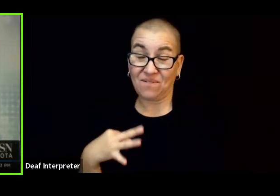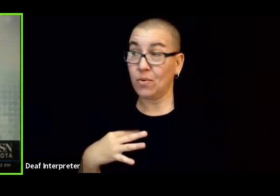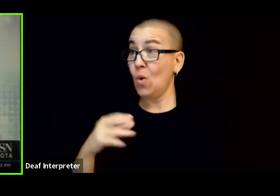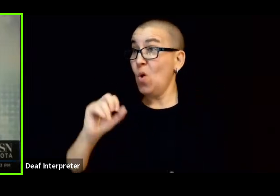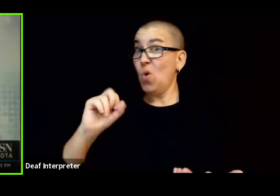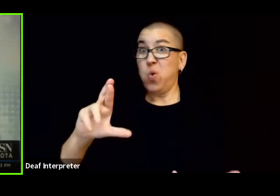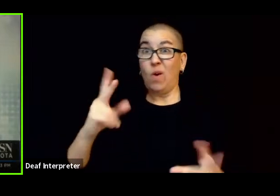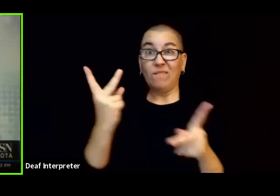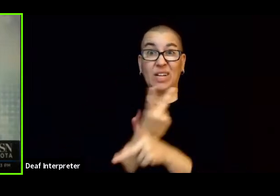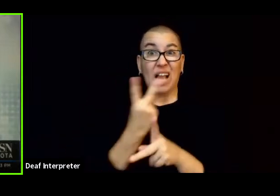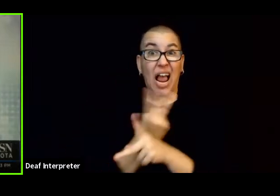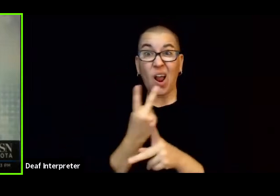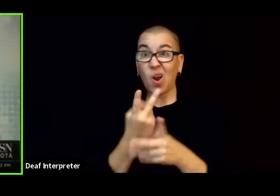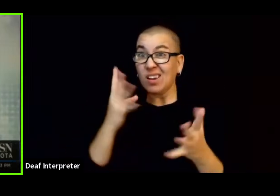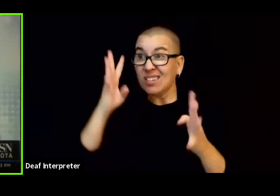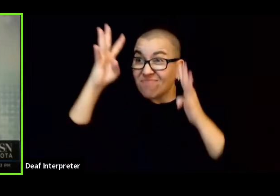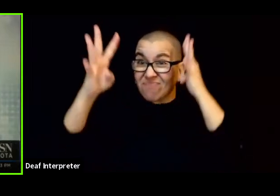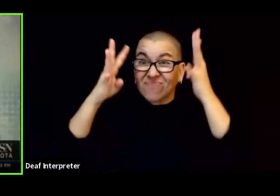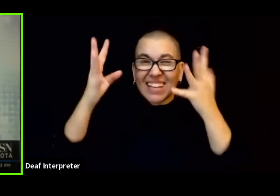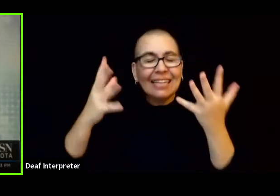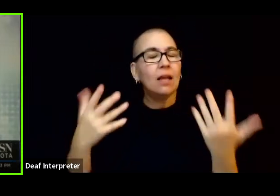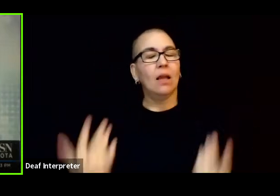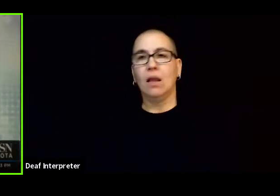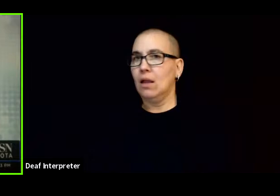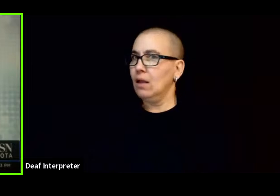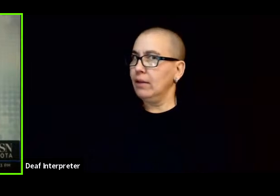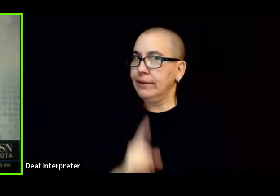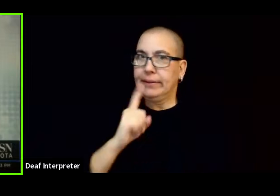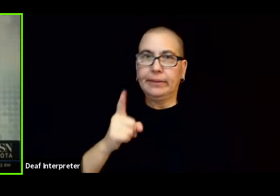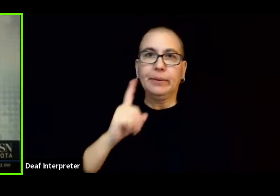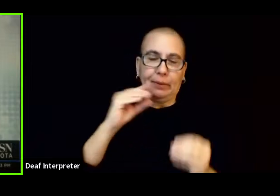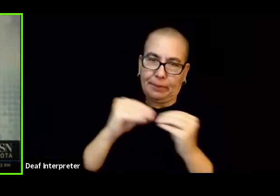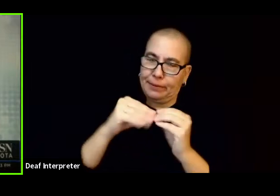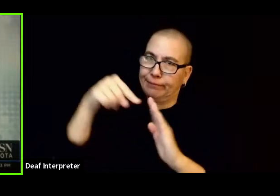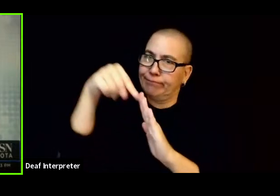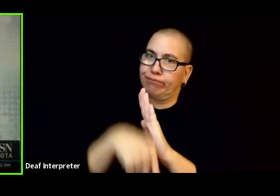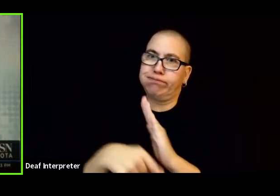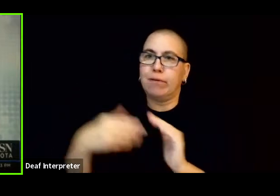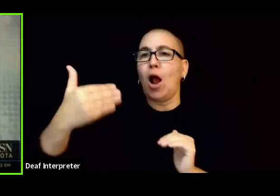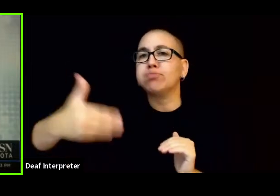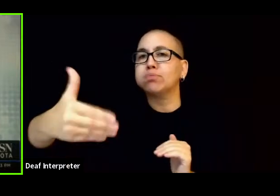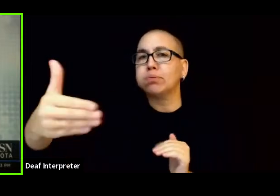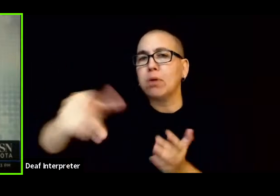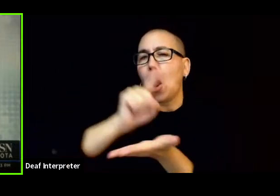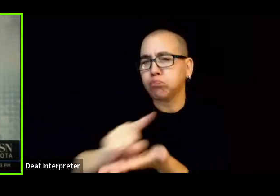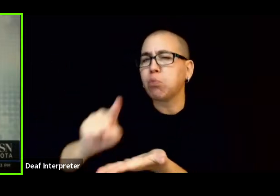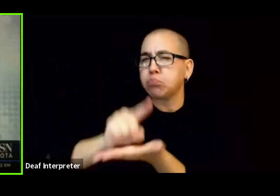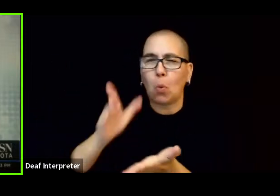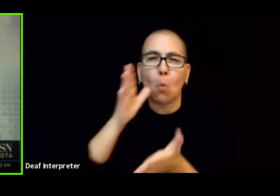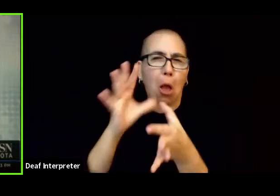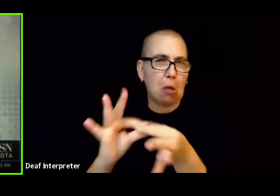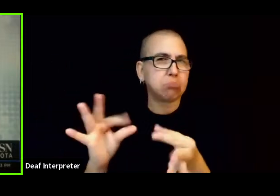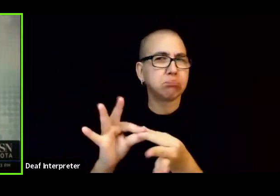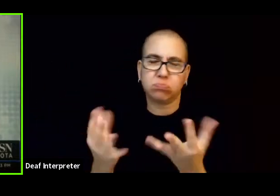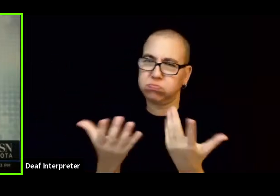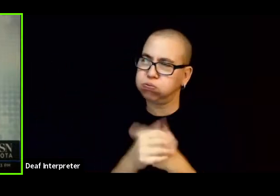in the days and weeks ahead. I think it's important planning that we do, and we are kind